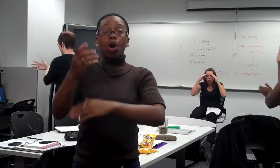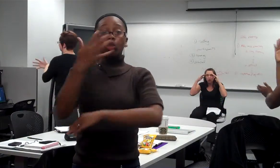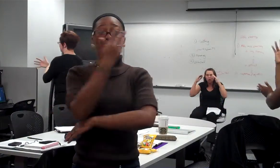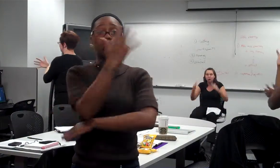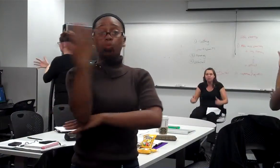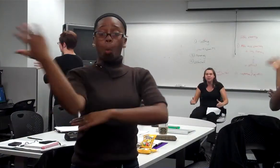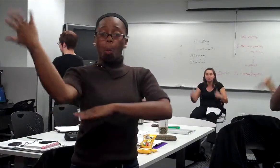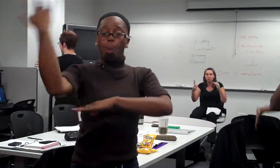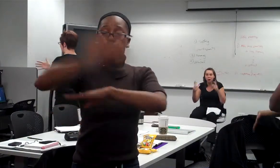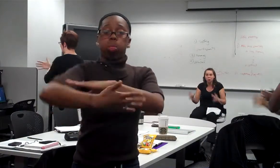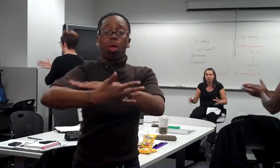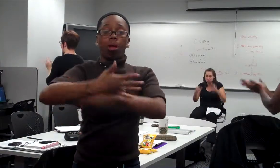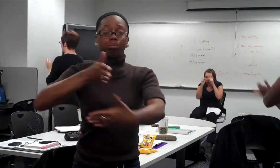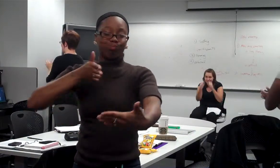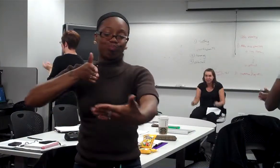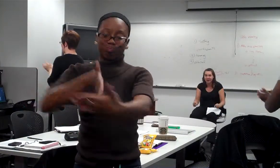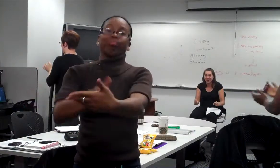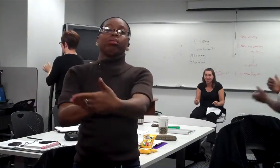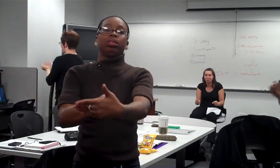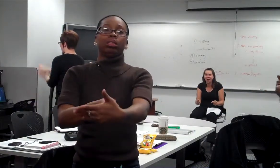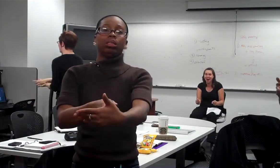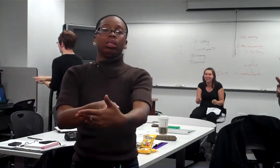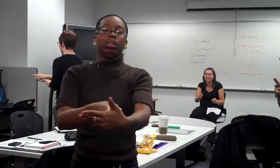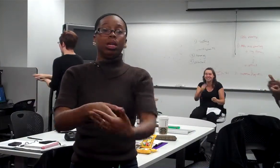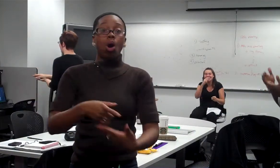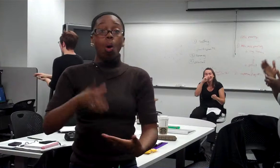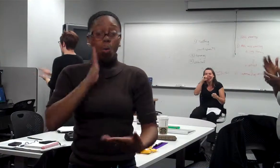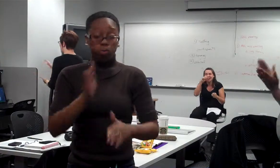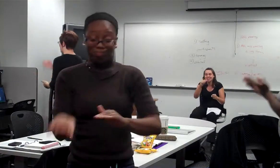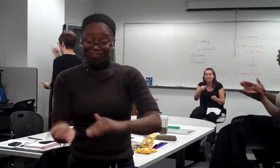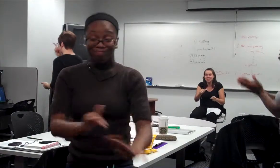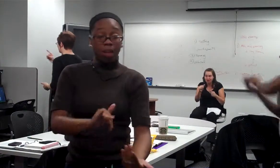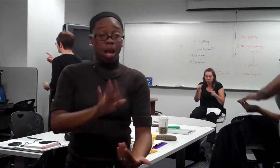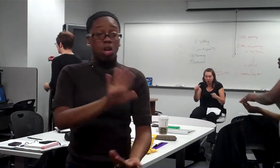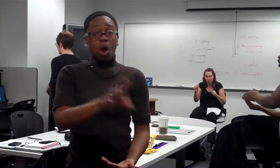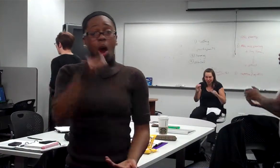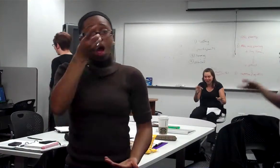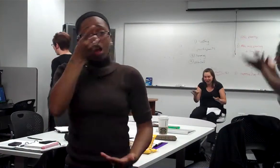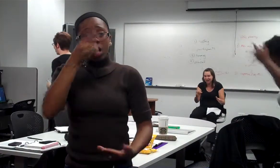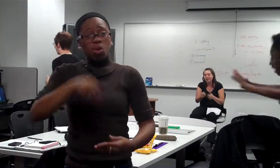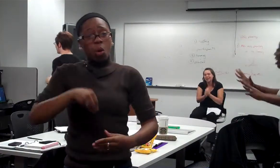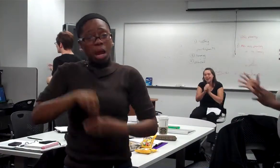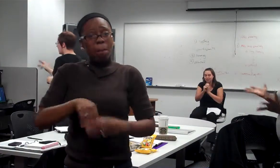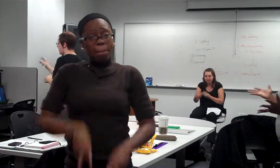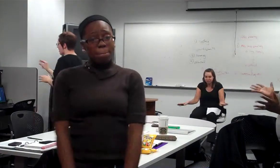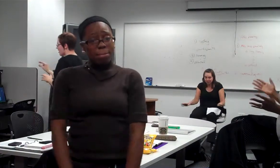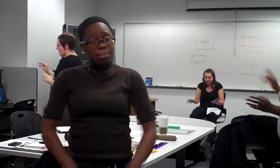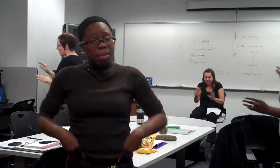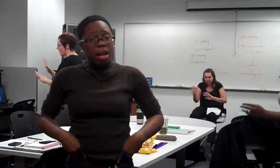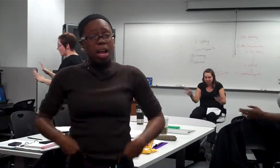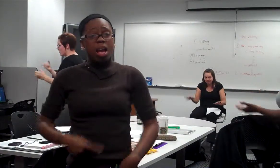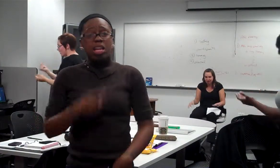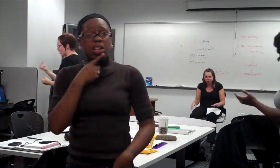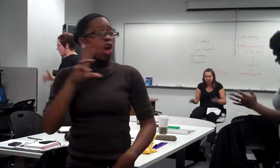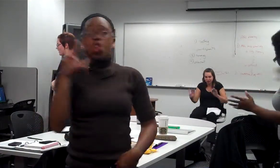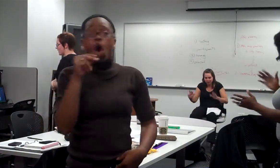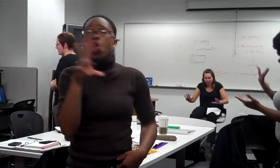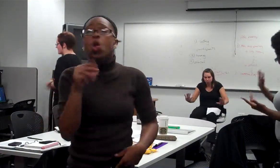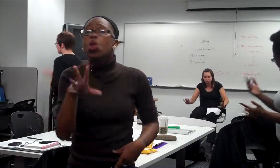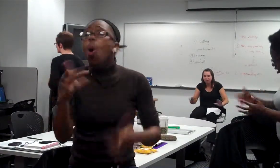we are gonna tip the boat. Is your dick back in your pants? And he says, no, hang on. And then he finally gets it all together, and he's like breathing.